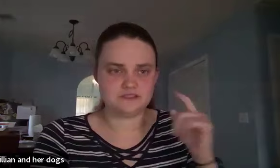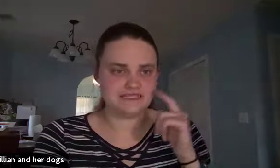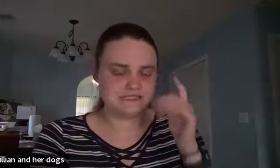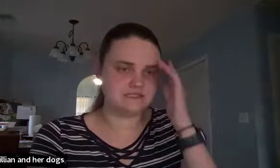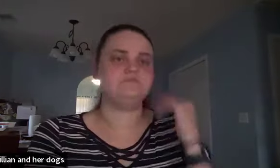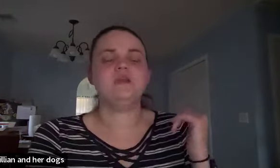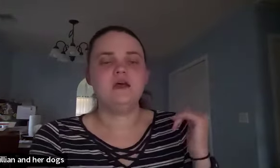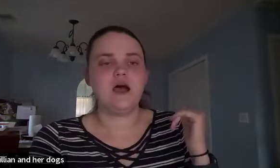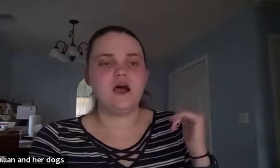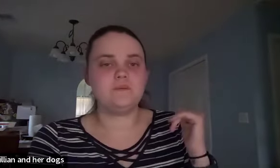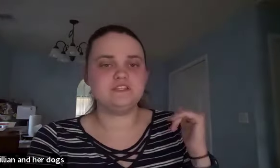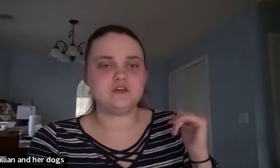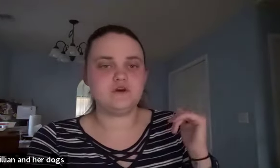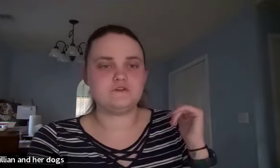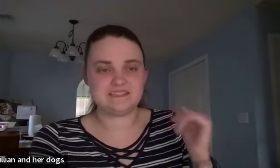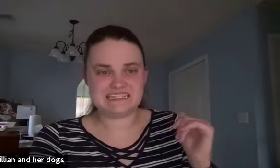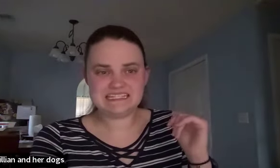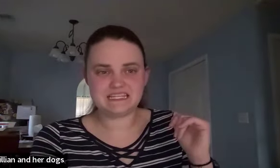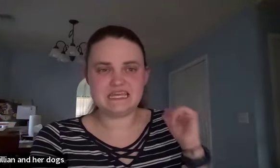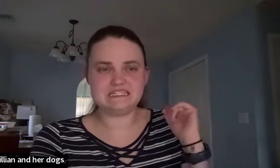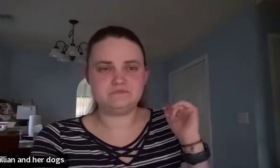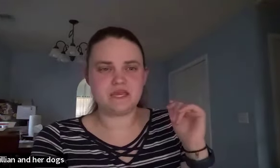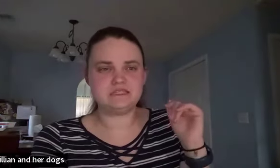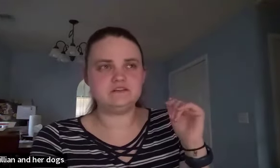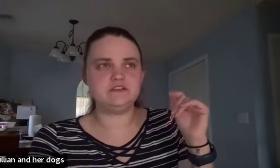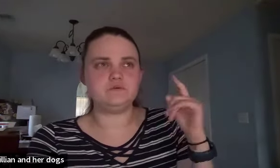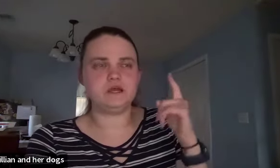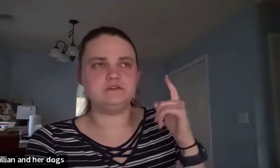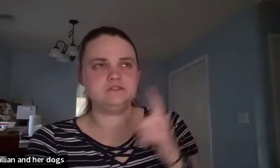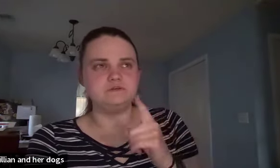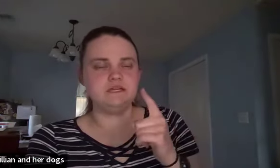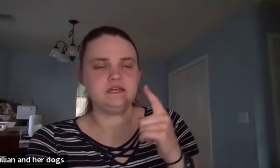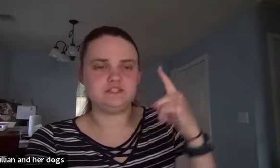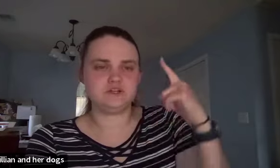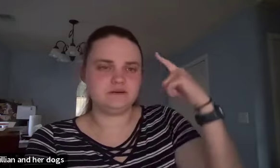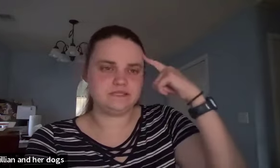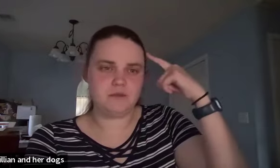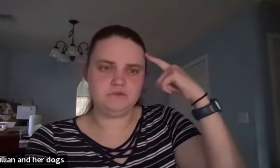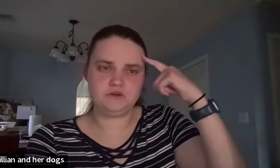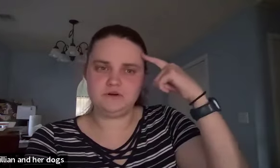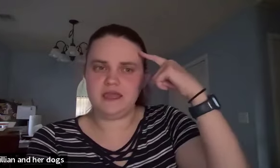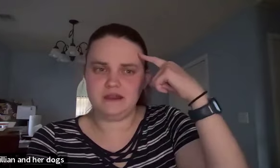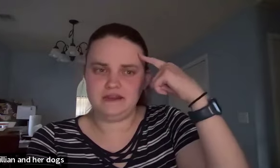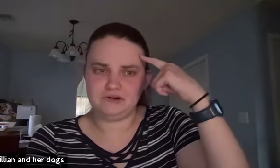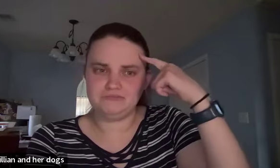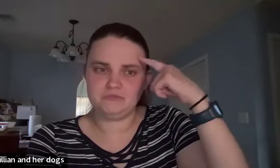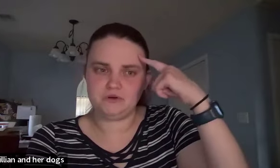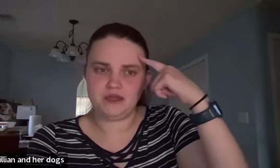your senses. And so for cents, it's basically the way you do it is you're going to tap your head right here. Okay.